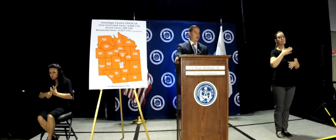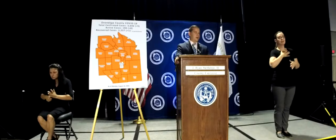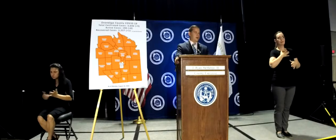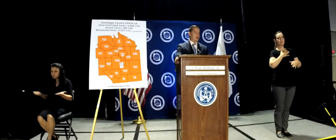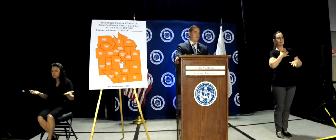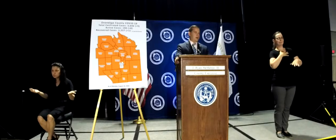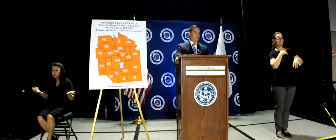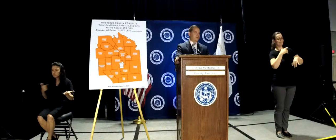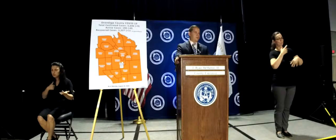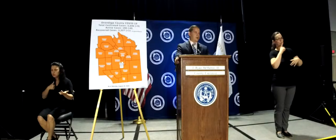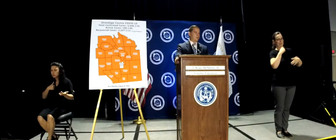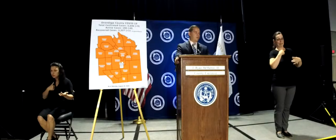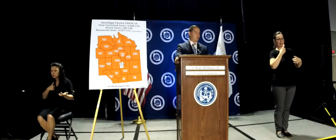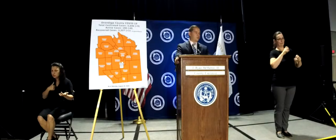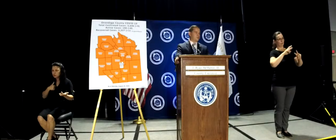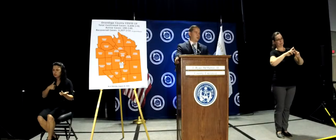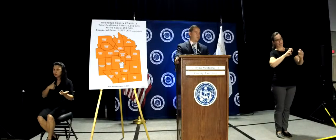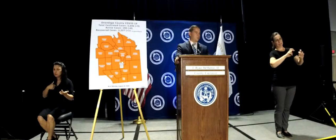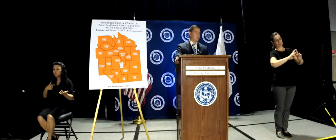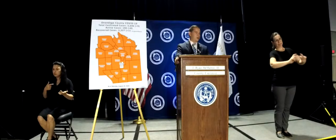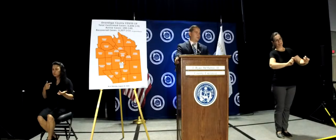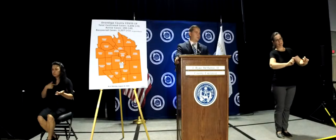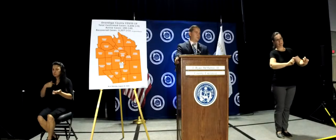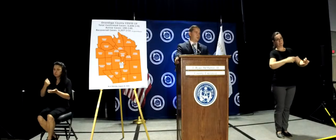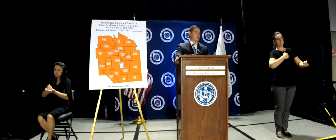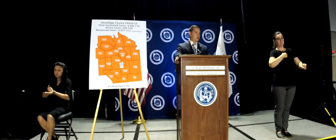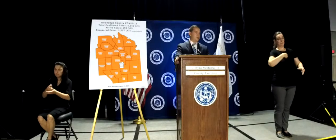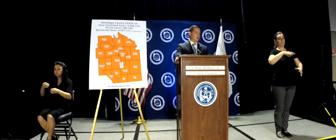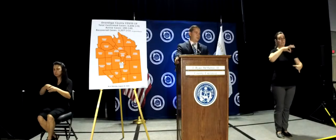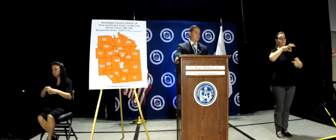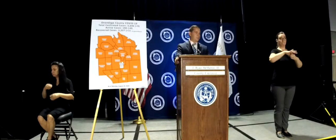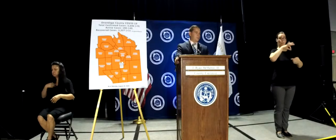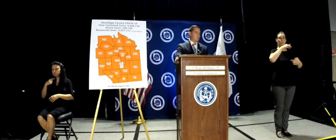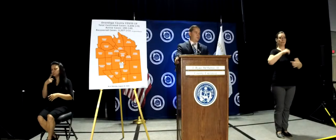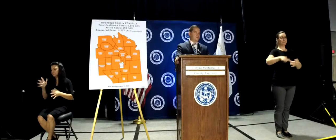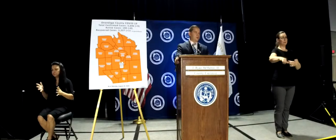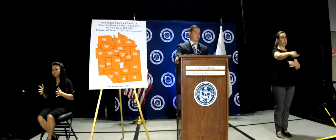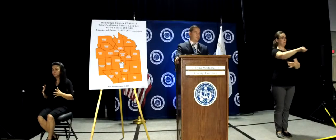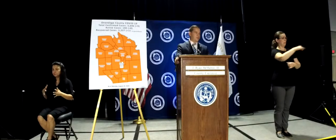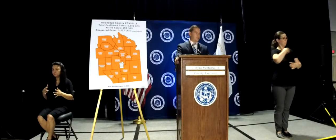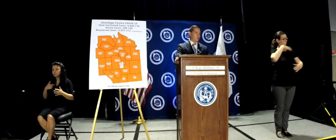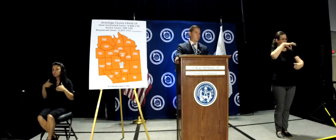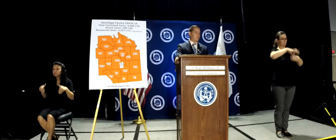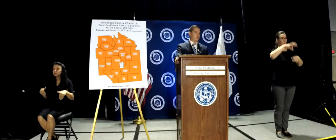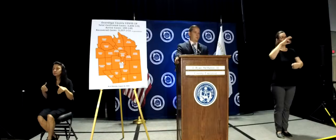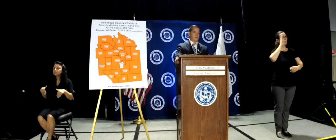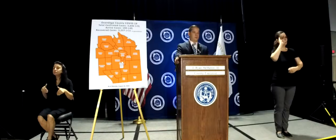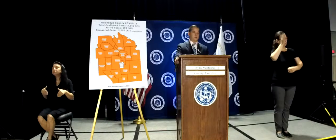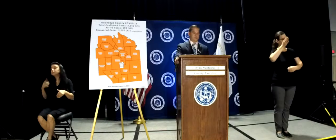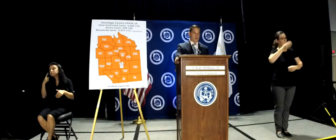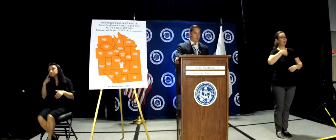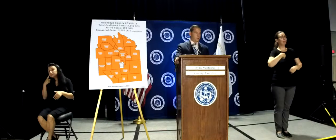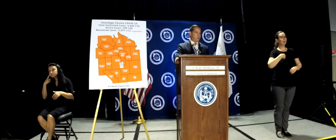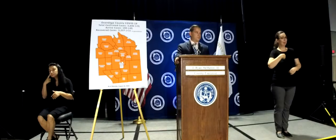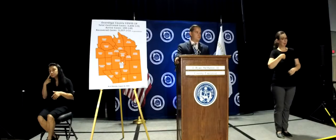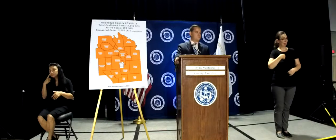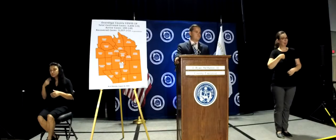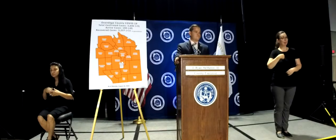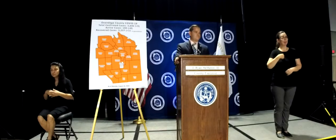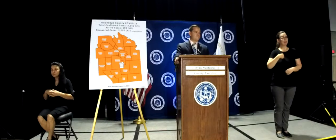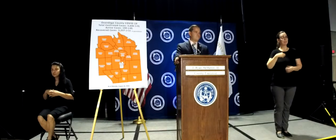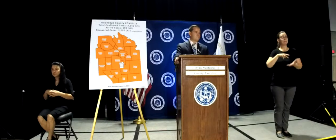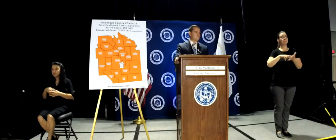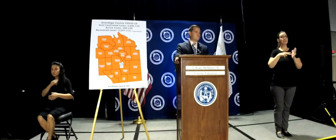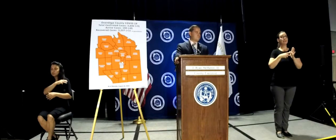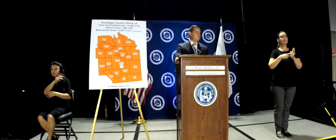that. I'm a voter just like everybody else, and nobody's entitled to my vote. You have to earn my vote just like everybody else. Do